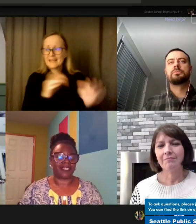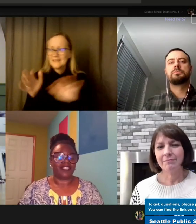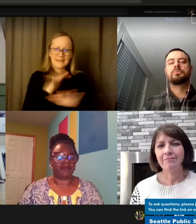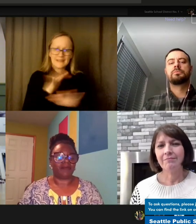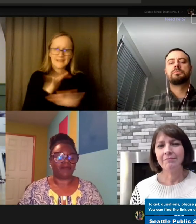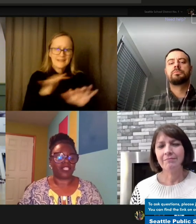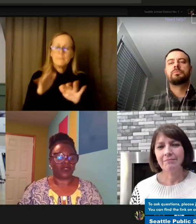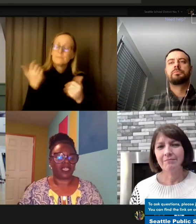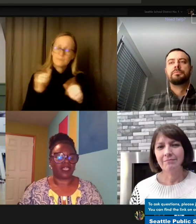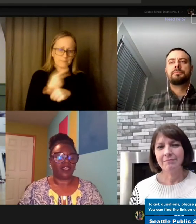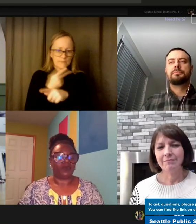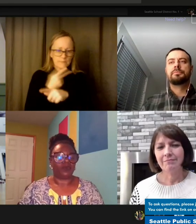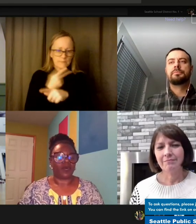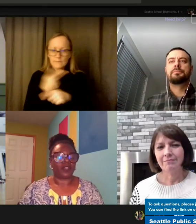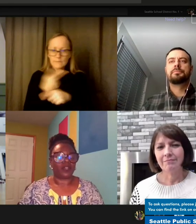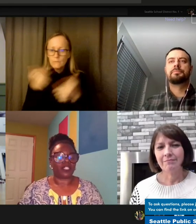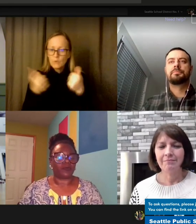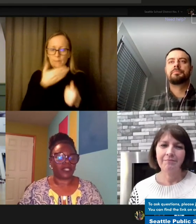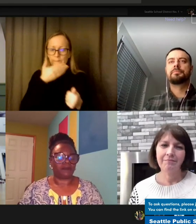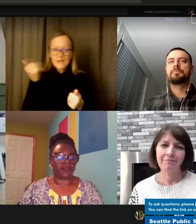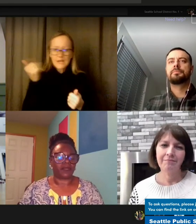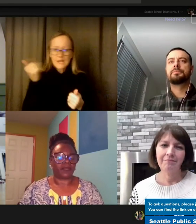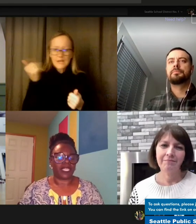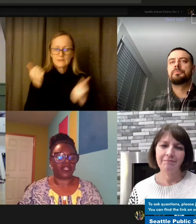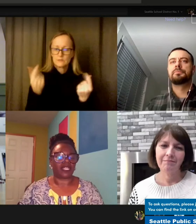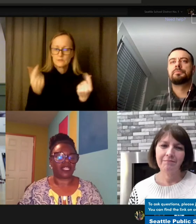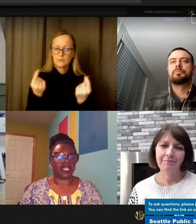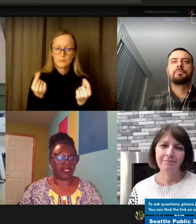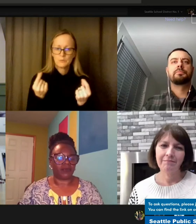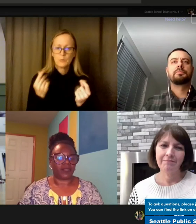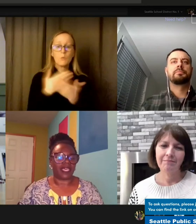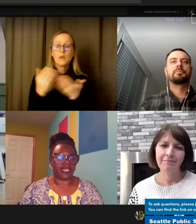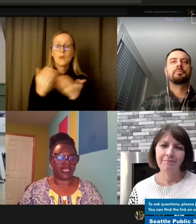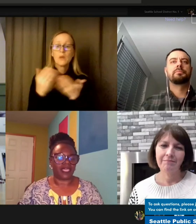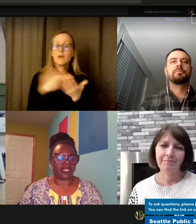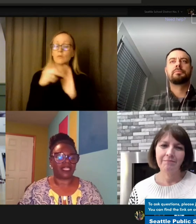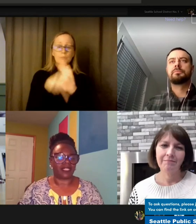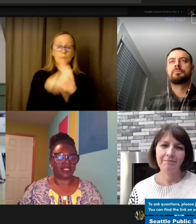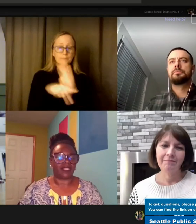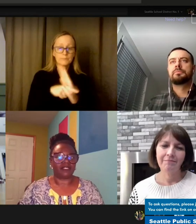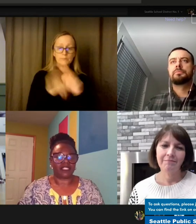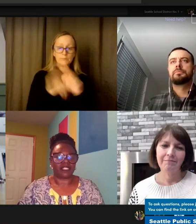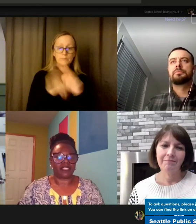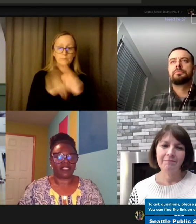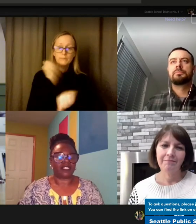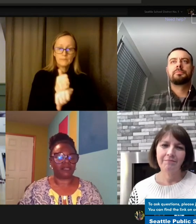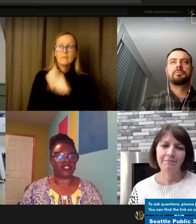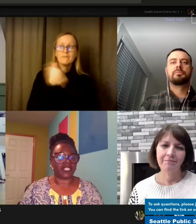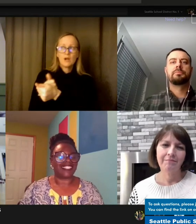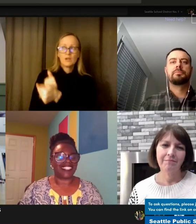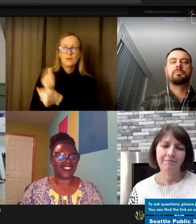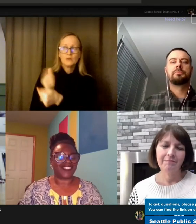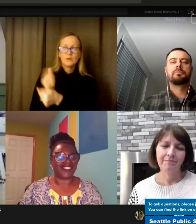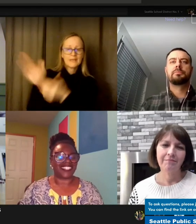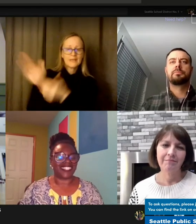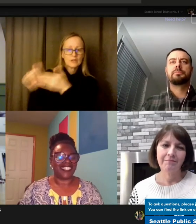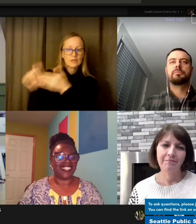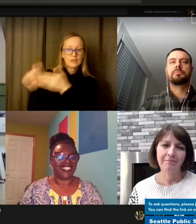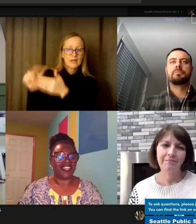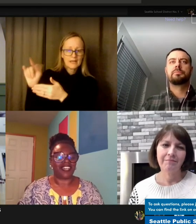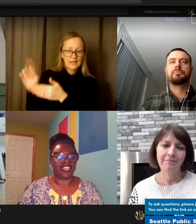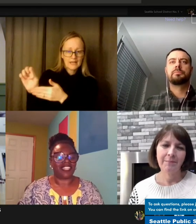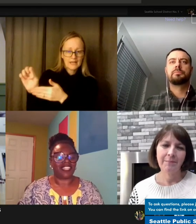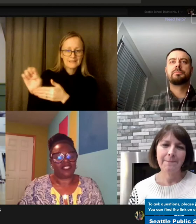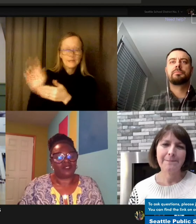make sure that what protocols we put in place are in alignment with that, and again, to keep adults and students at